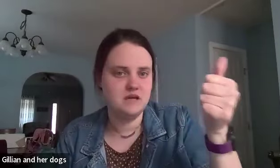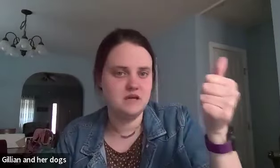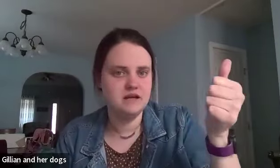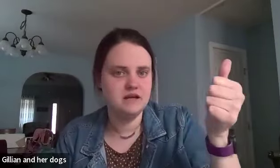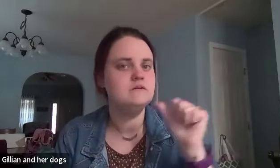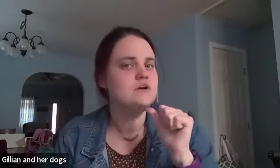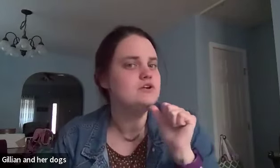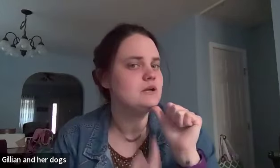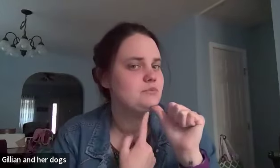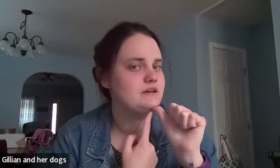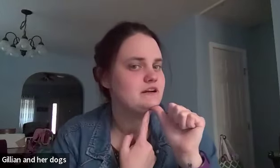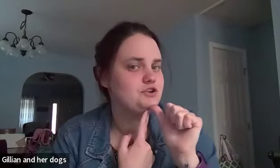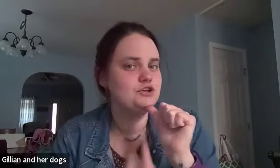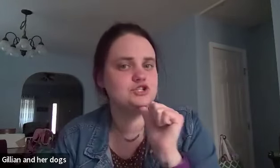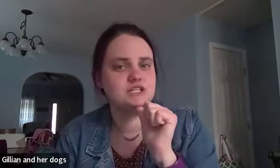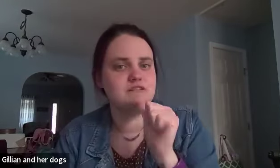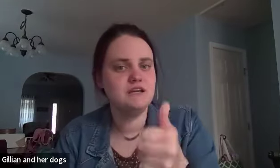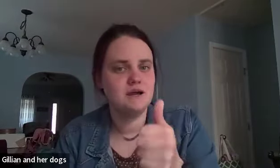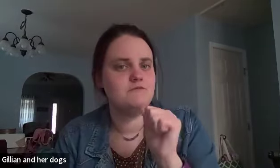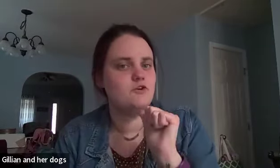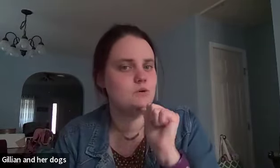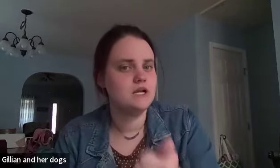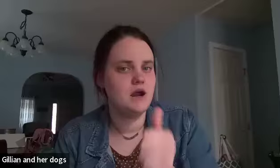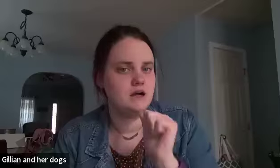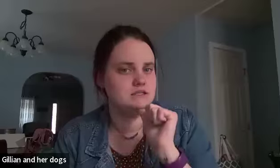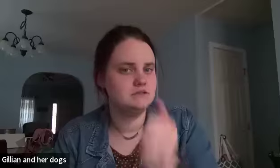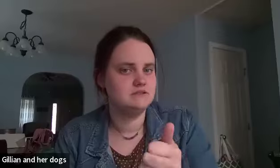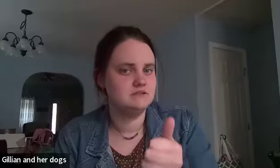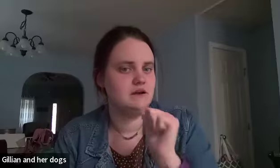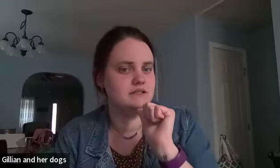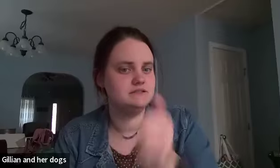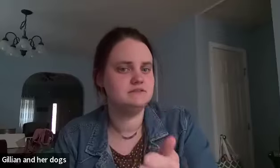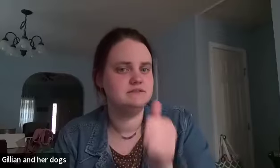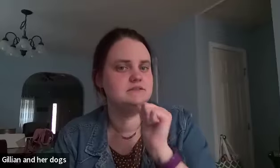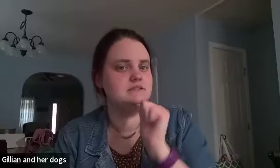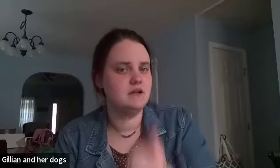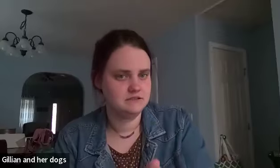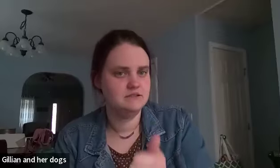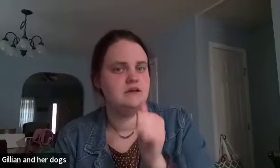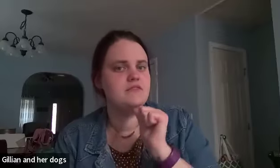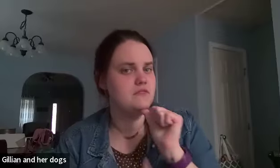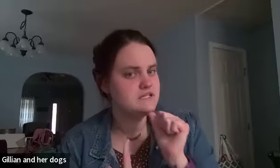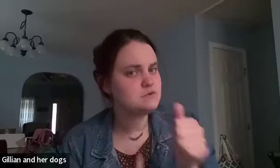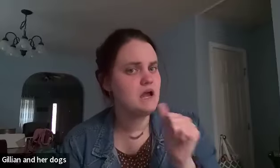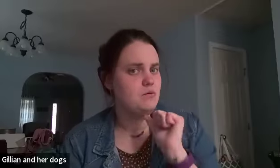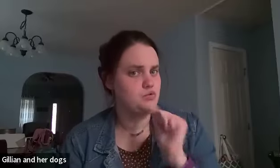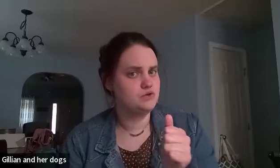up kind of deal. You're going to bring it under your chin and come forward. Not, not, not. This one I would